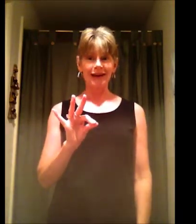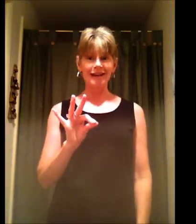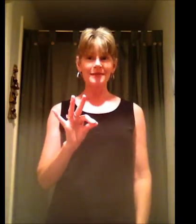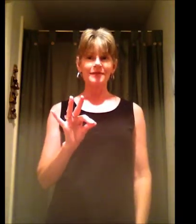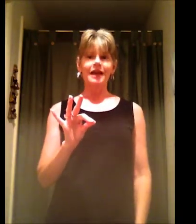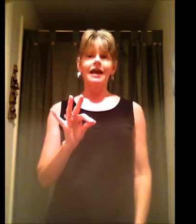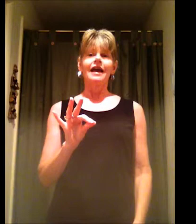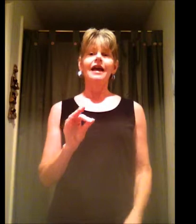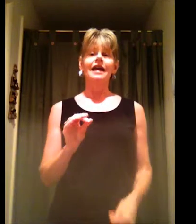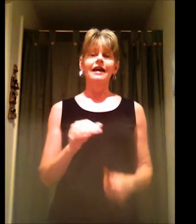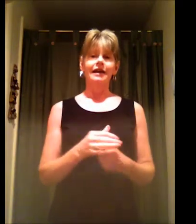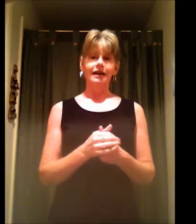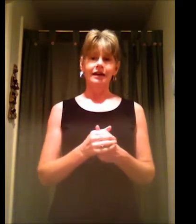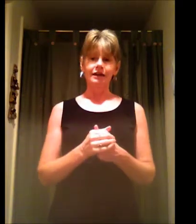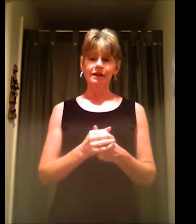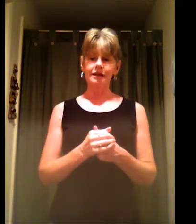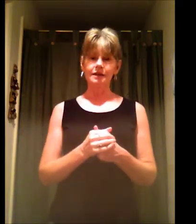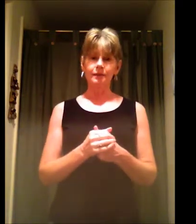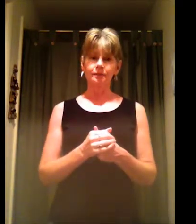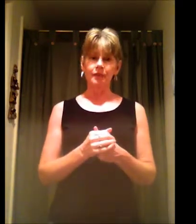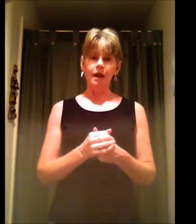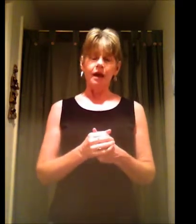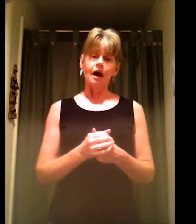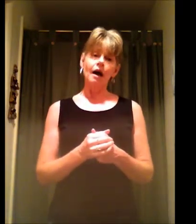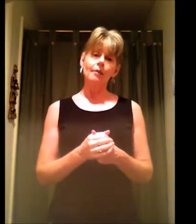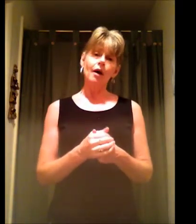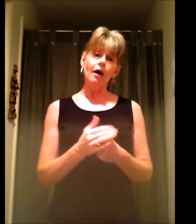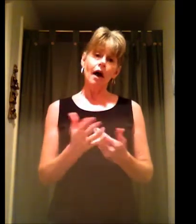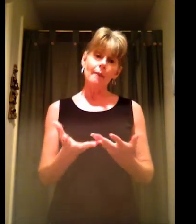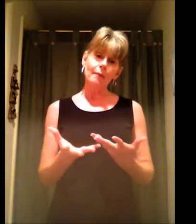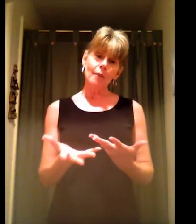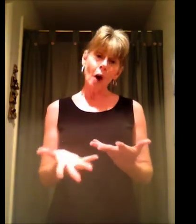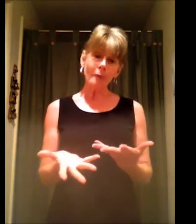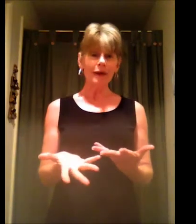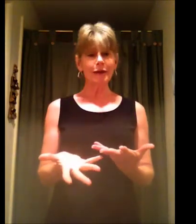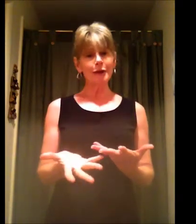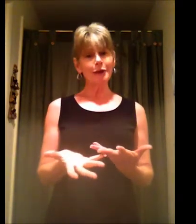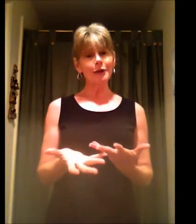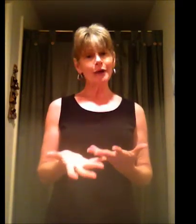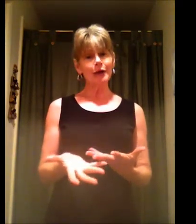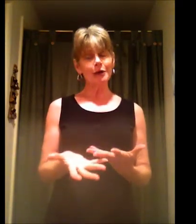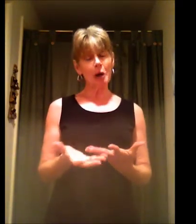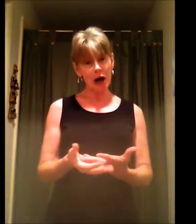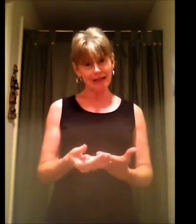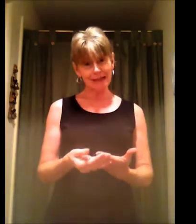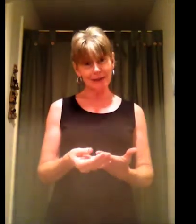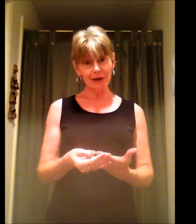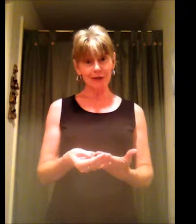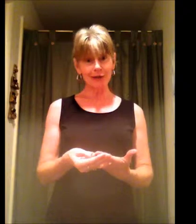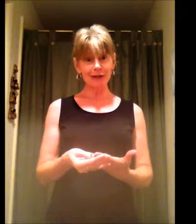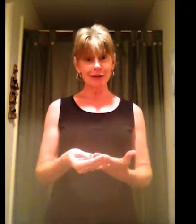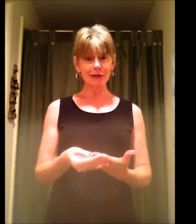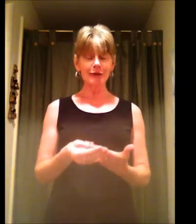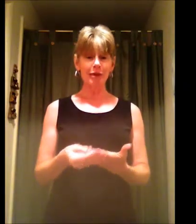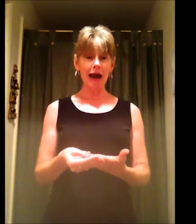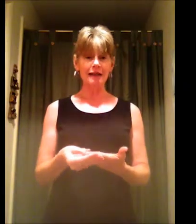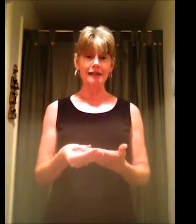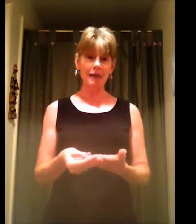okay, and I'm hoping that you will pause this whenever you need to practice back